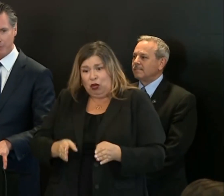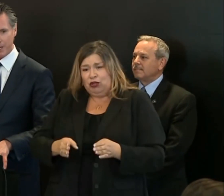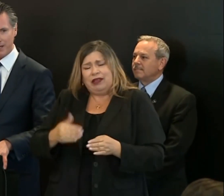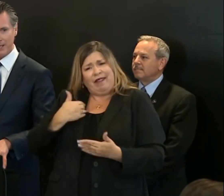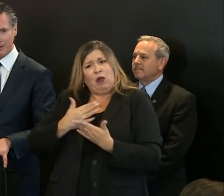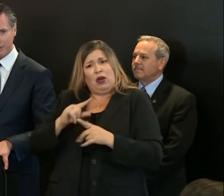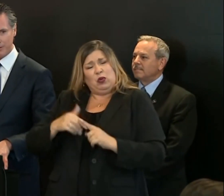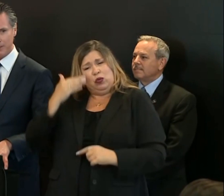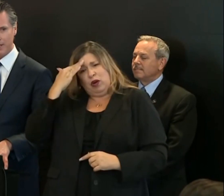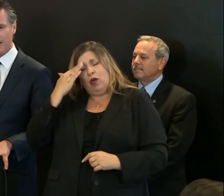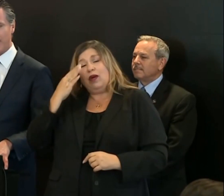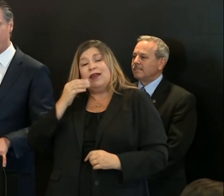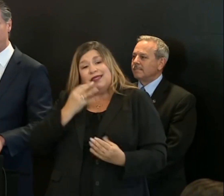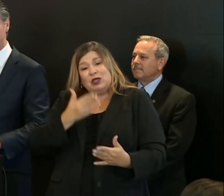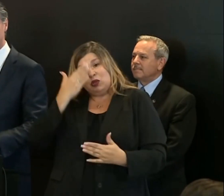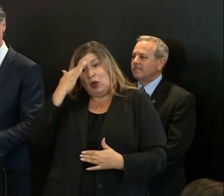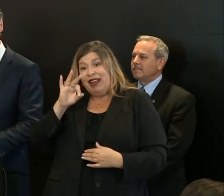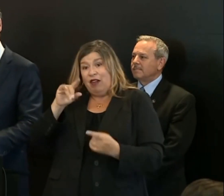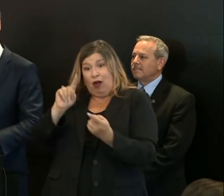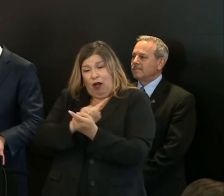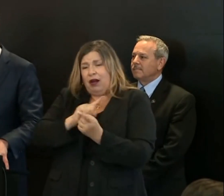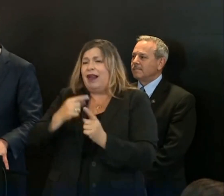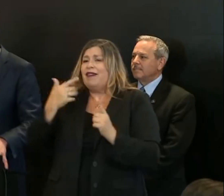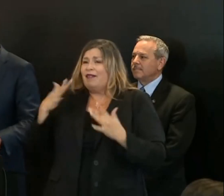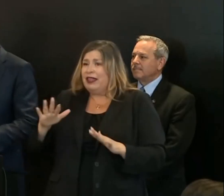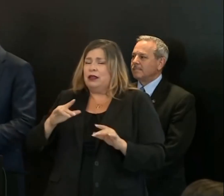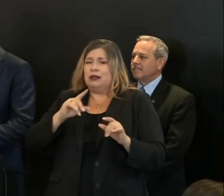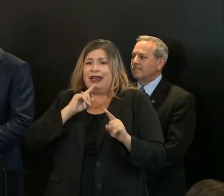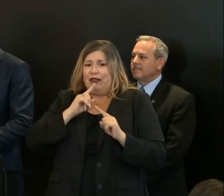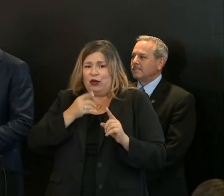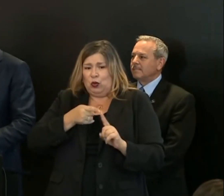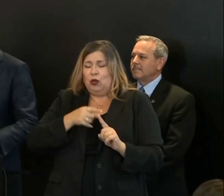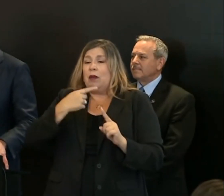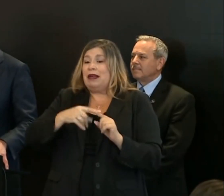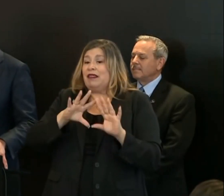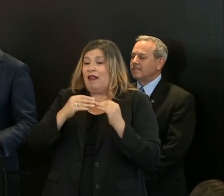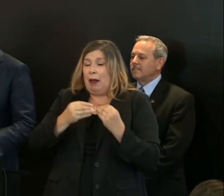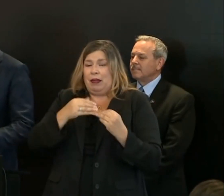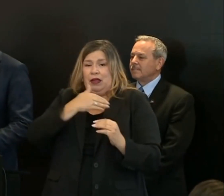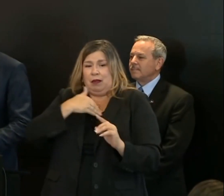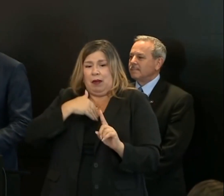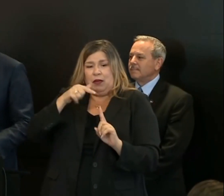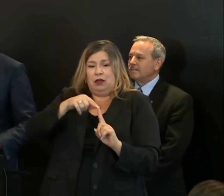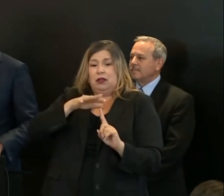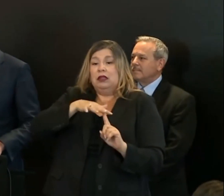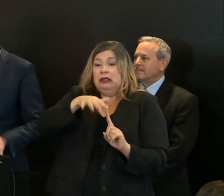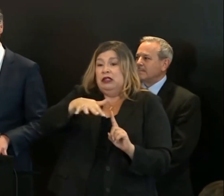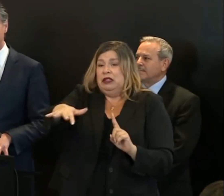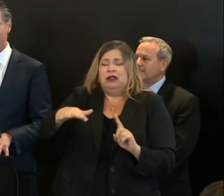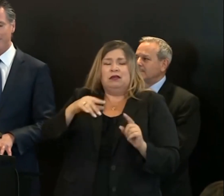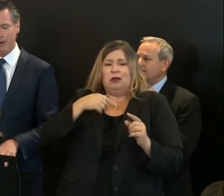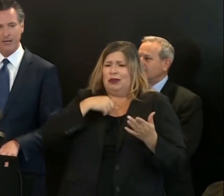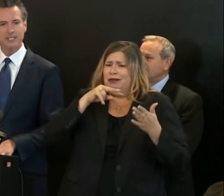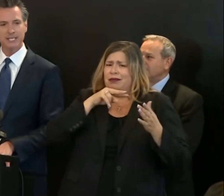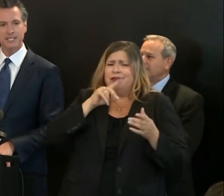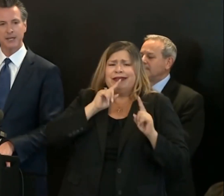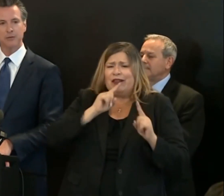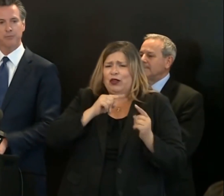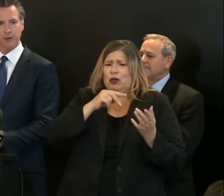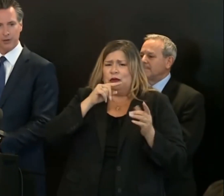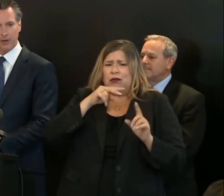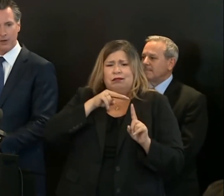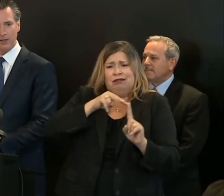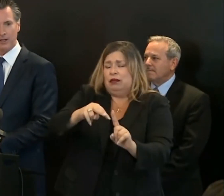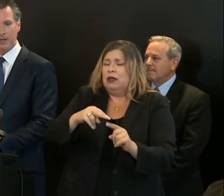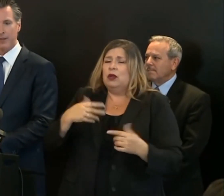are being interviewed. Points of contact, family members are being interviewed, and others. This is a very